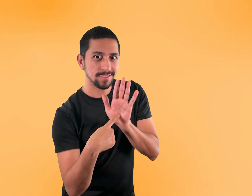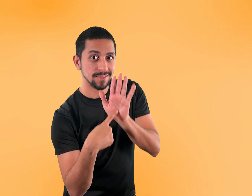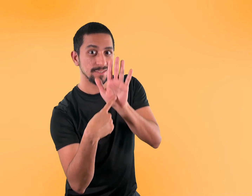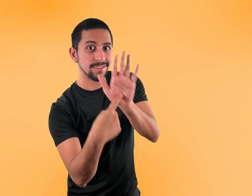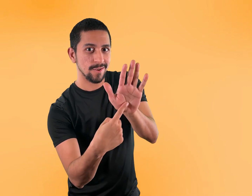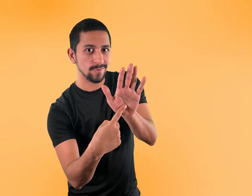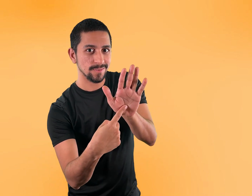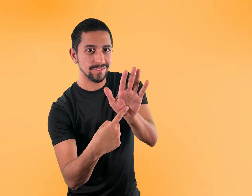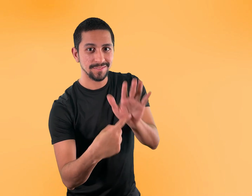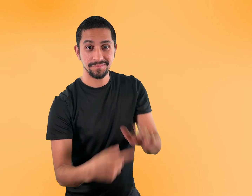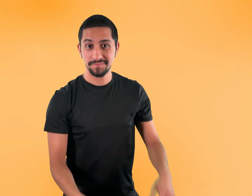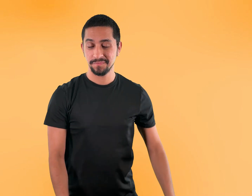show you.